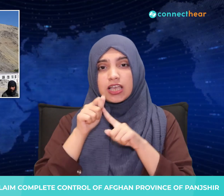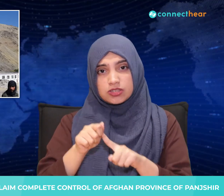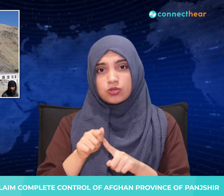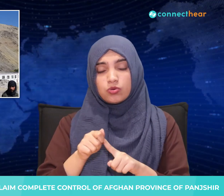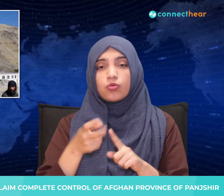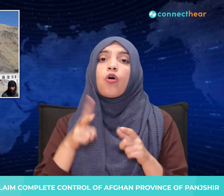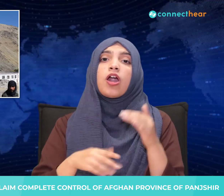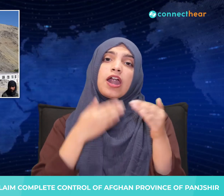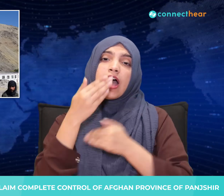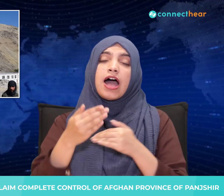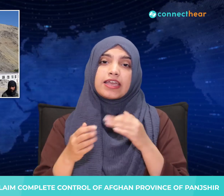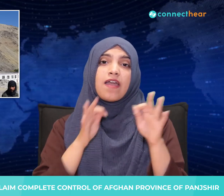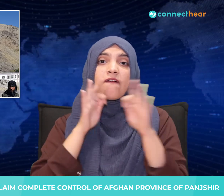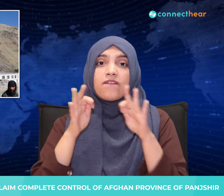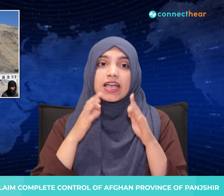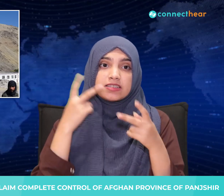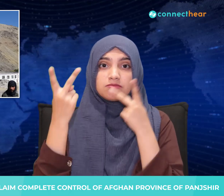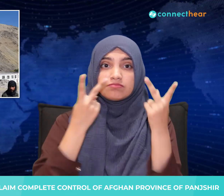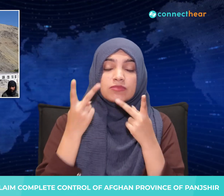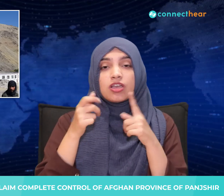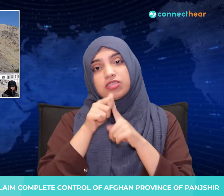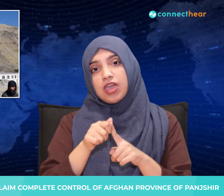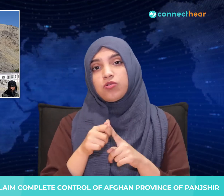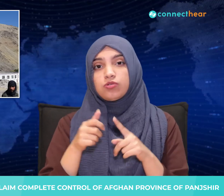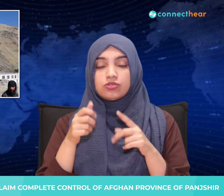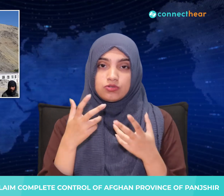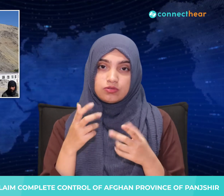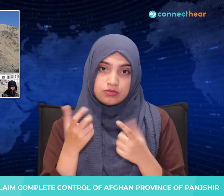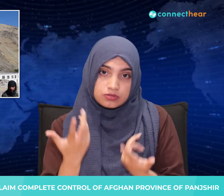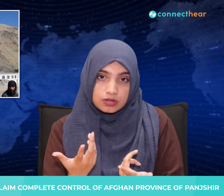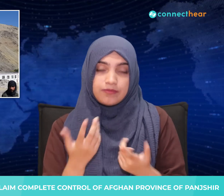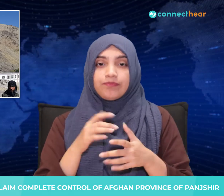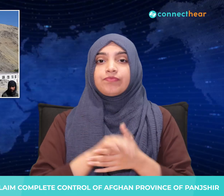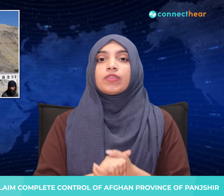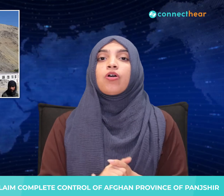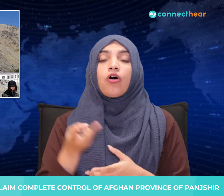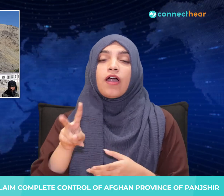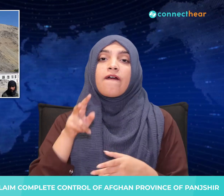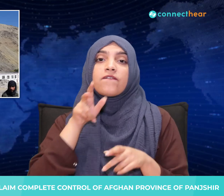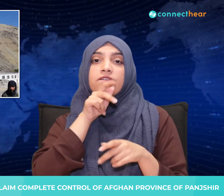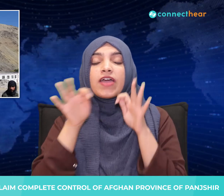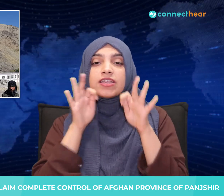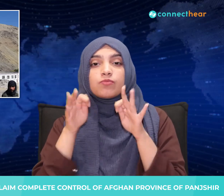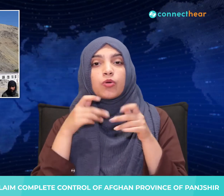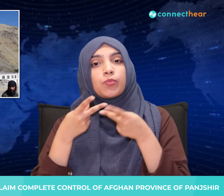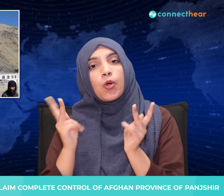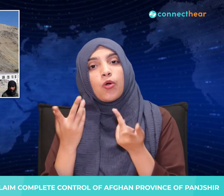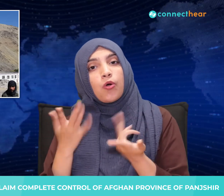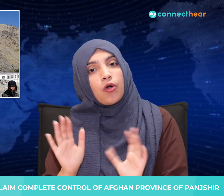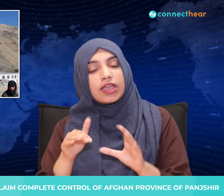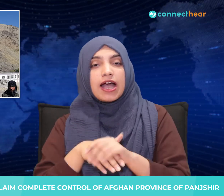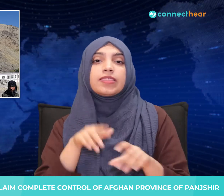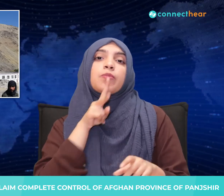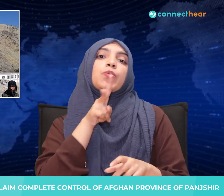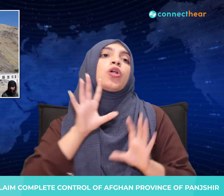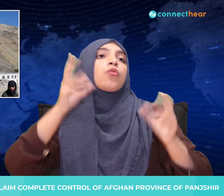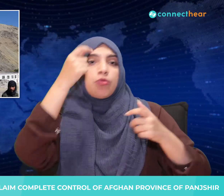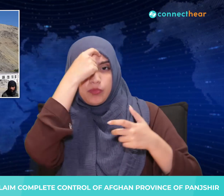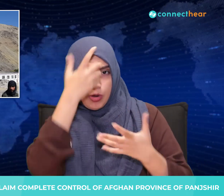and continue negotiations, Massoud said in the Facebook post. To reach a